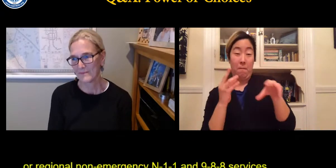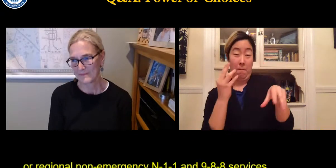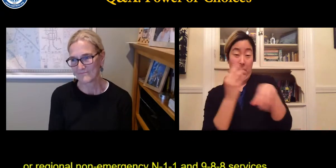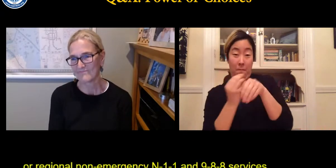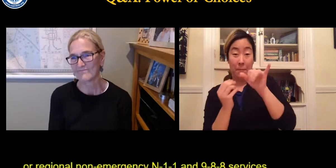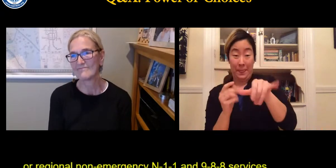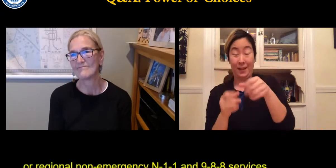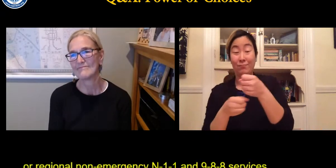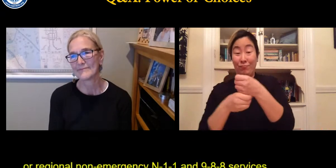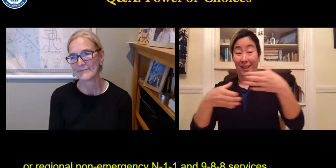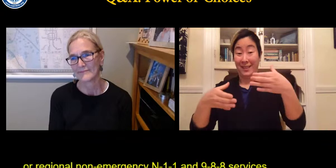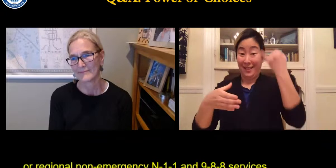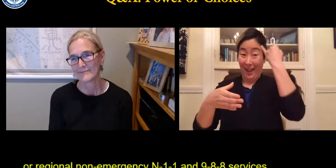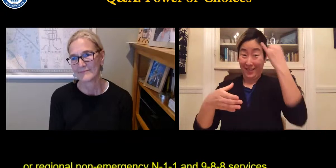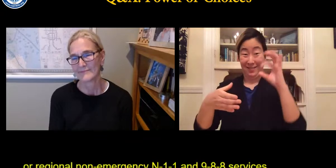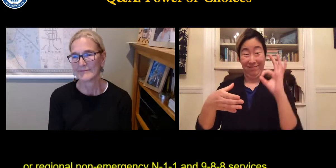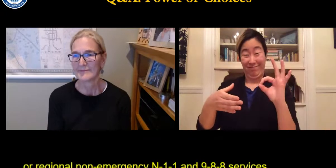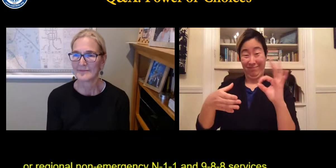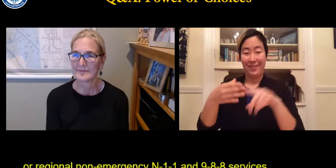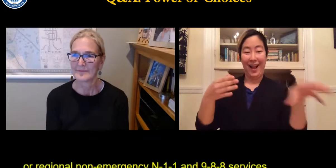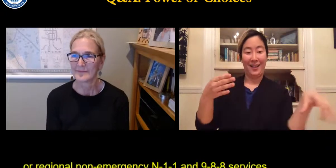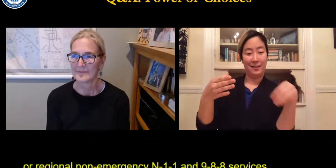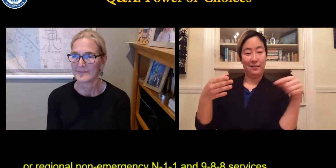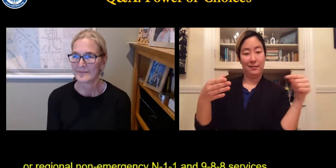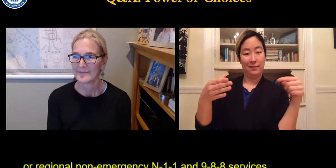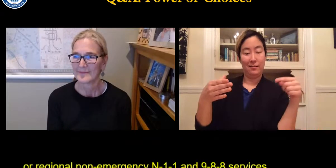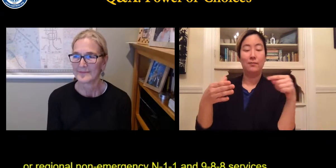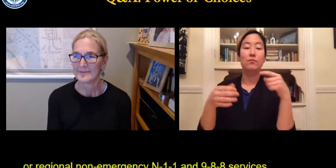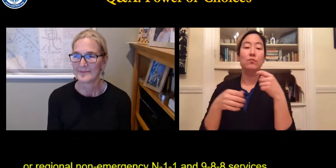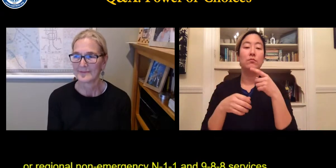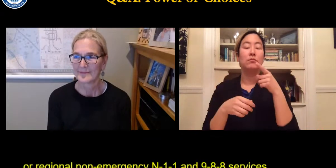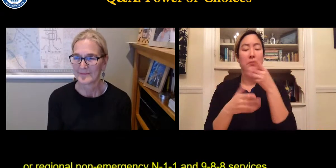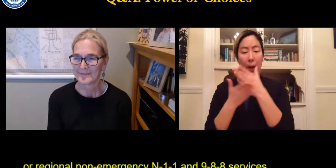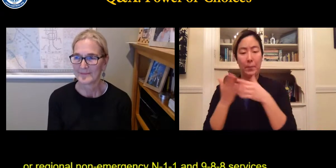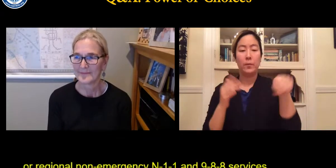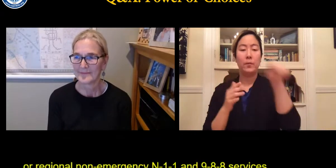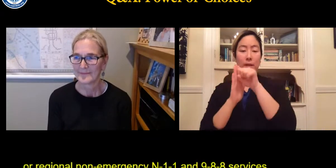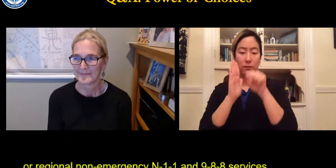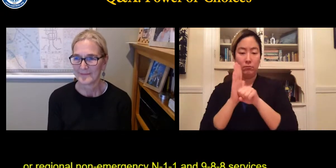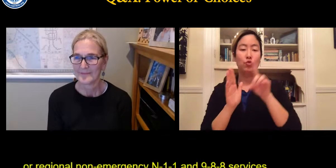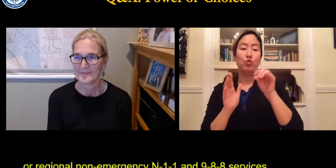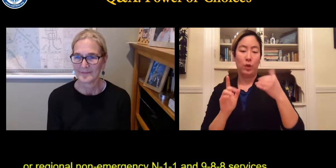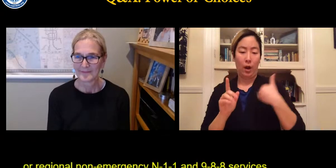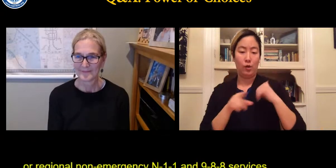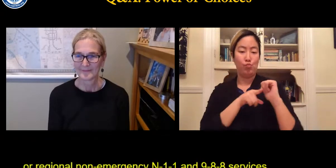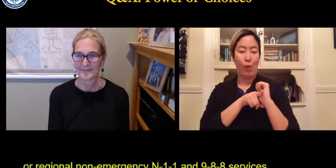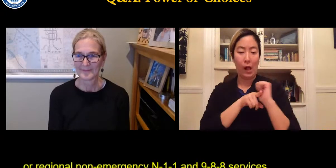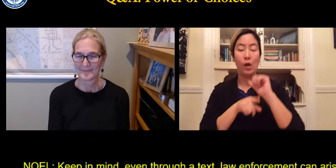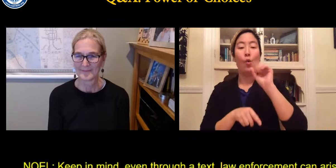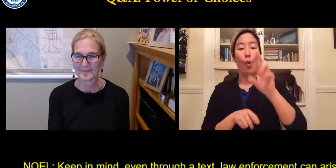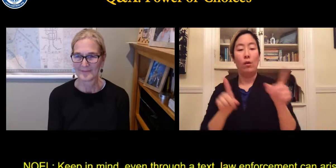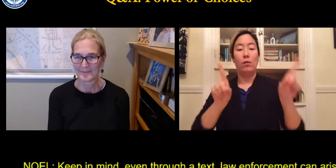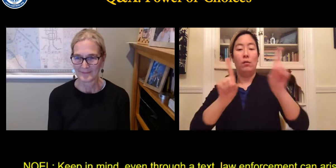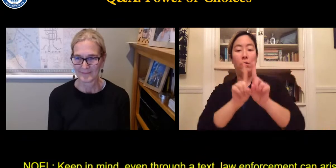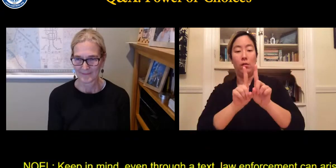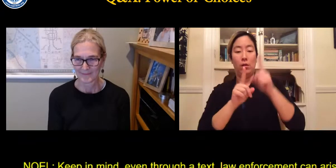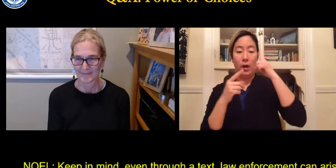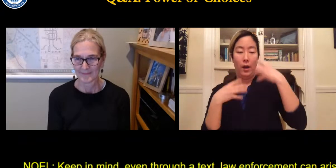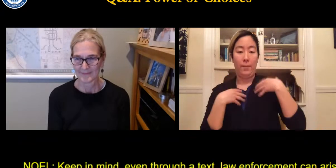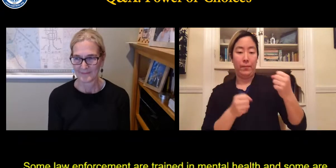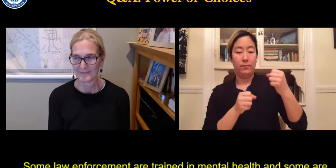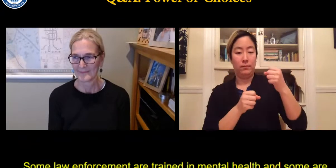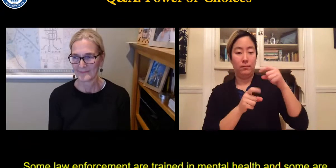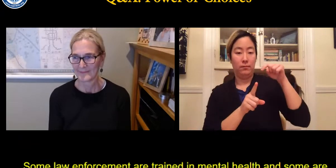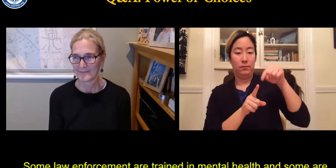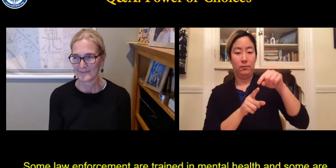health, some are not. So I hope that we can, adding those ideas are great, but we also